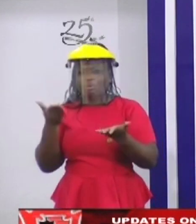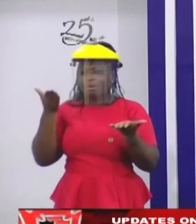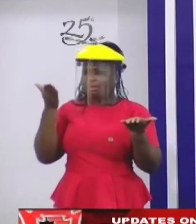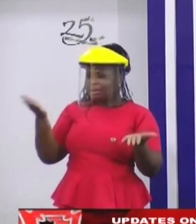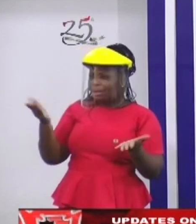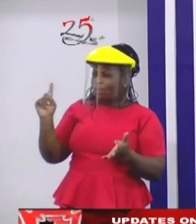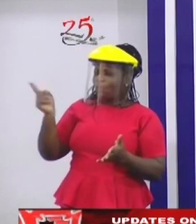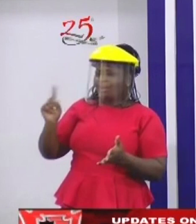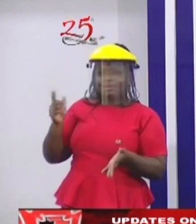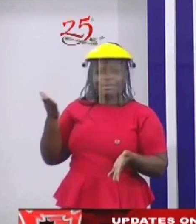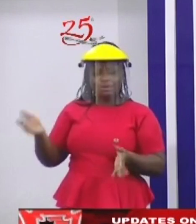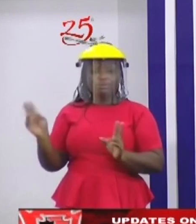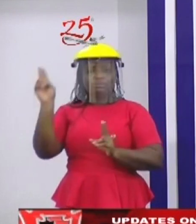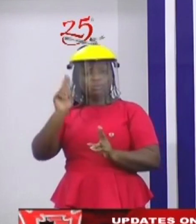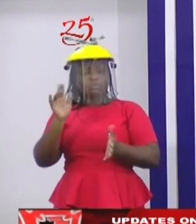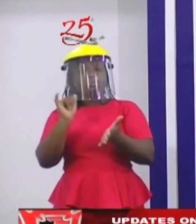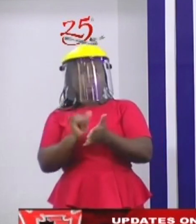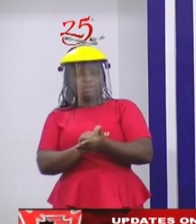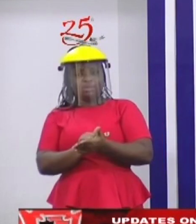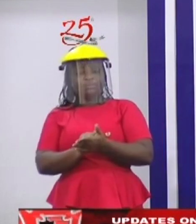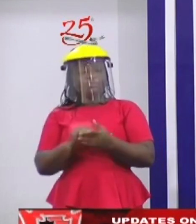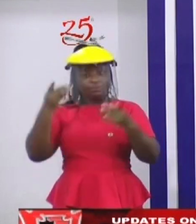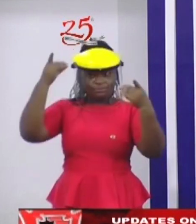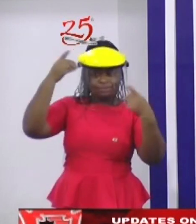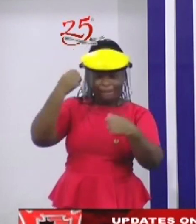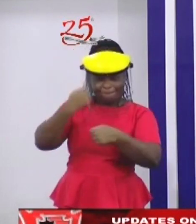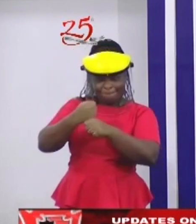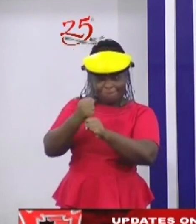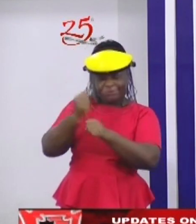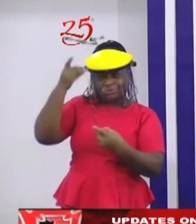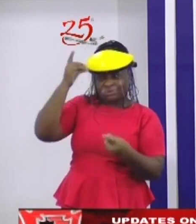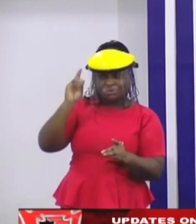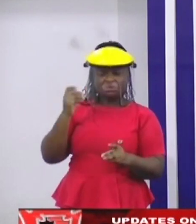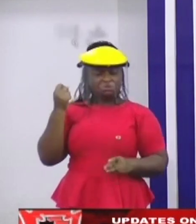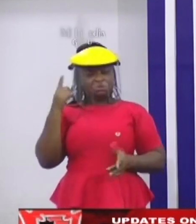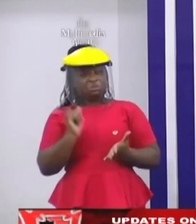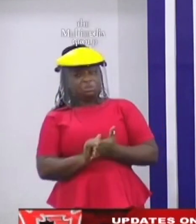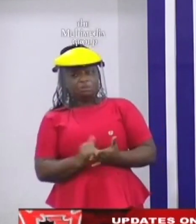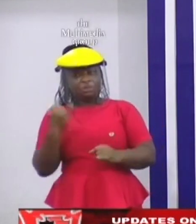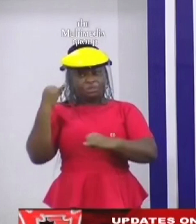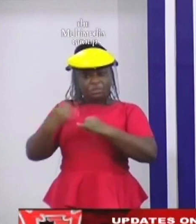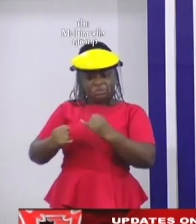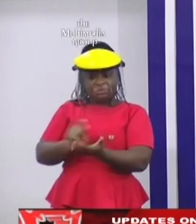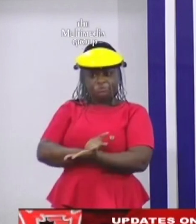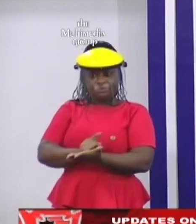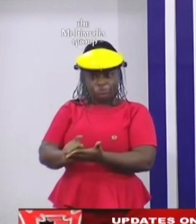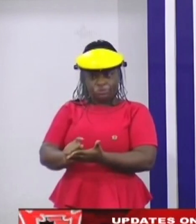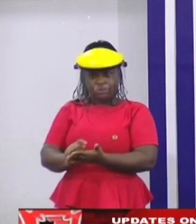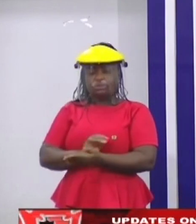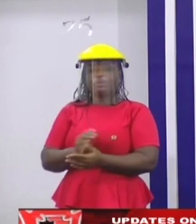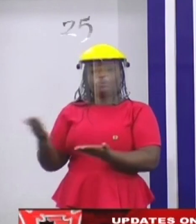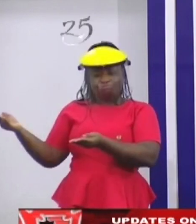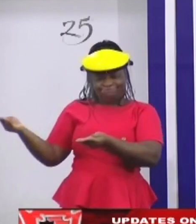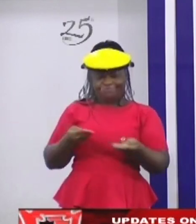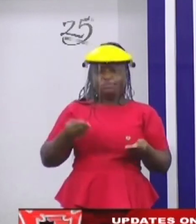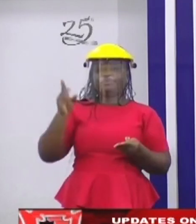are and use that data as a basis for decision making. It's our understanding that I think by the end of this week, they will ferry in the data